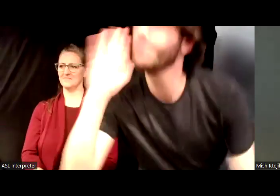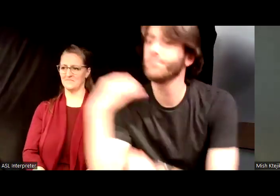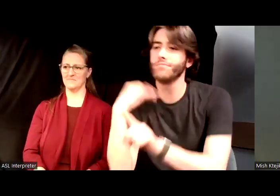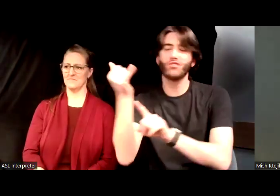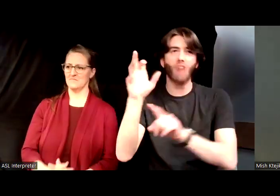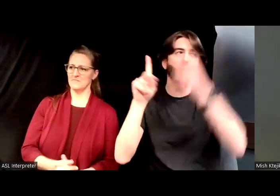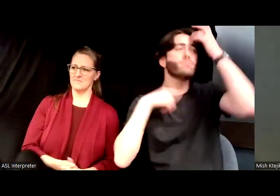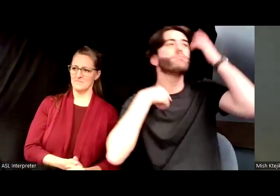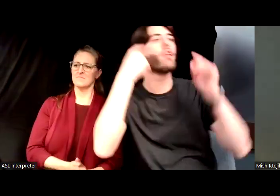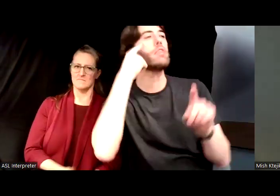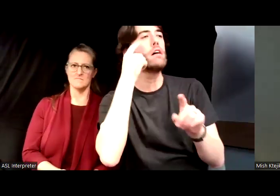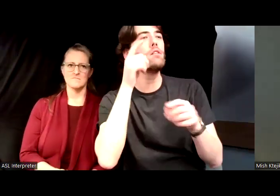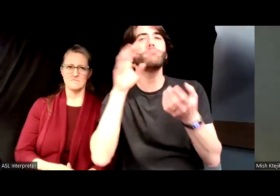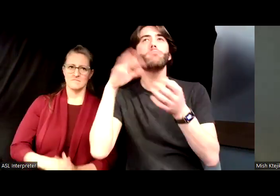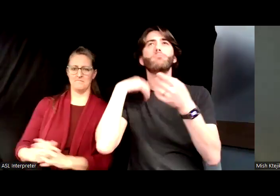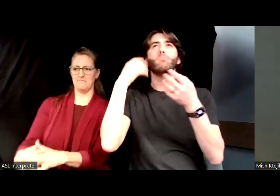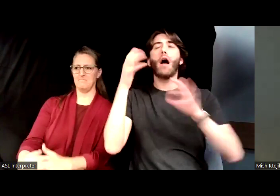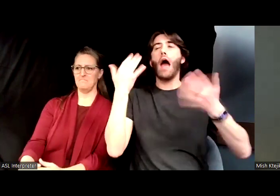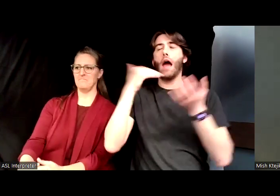thank you for clarifying.